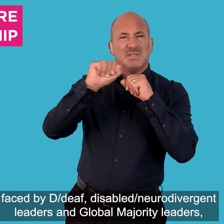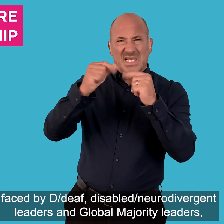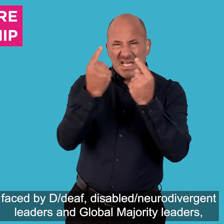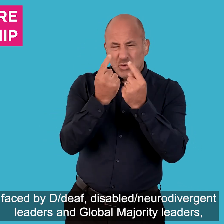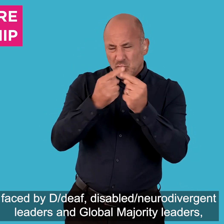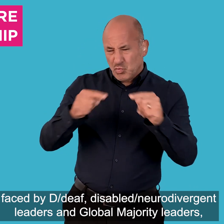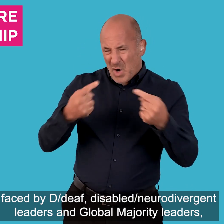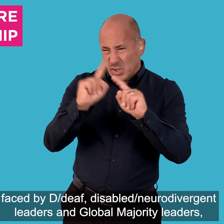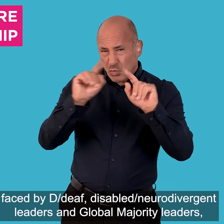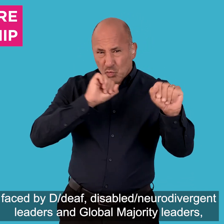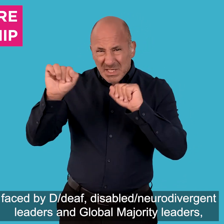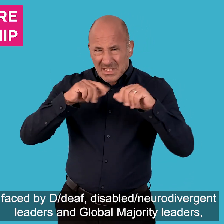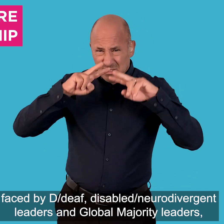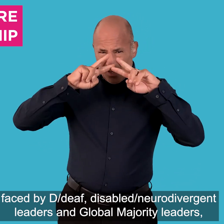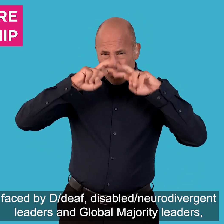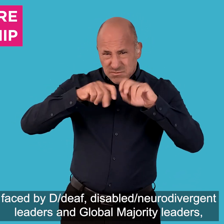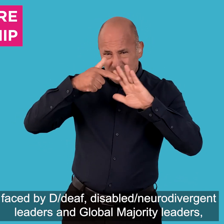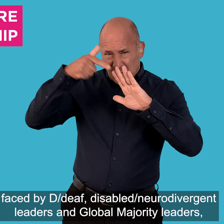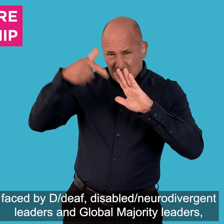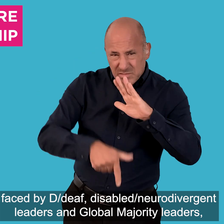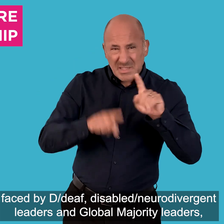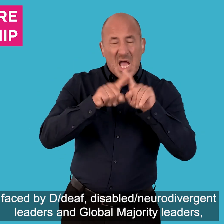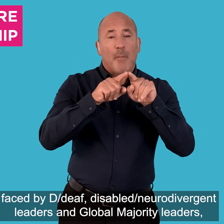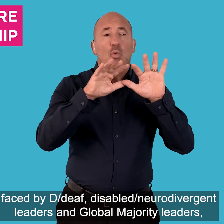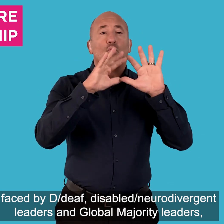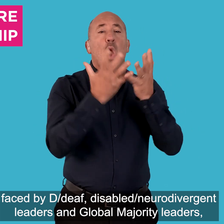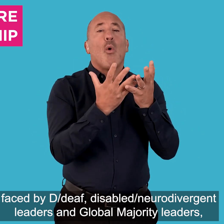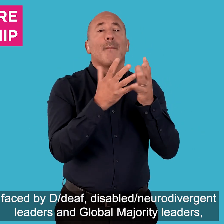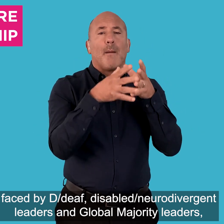disabled, neurodivergent leaders and global majority leaders,